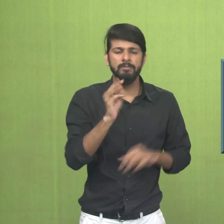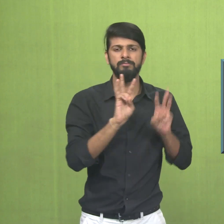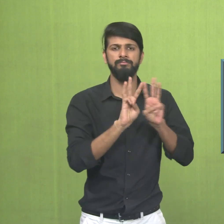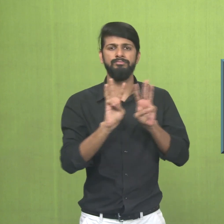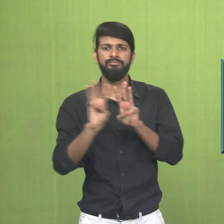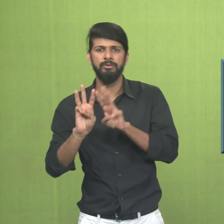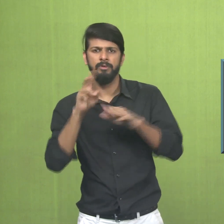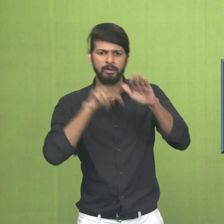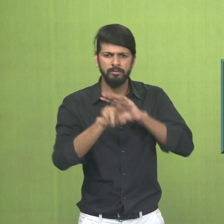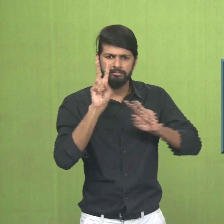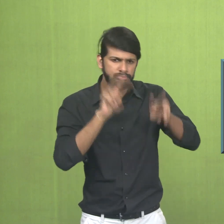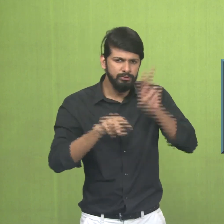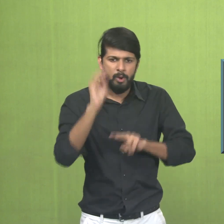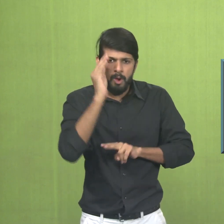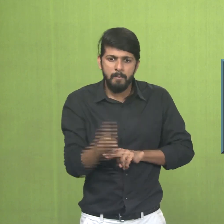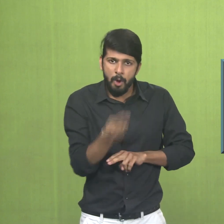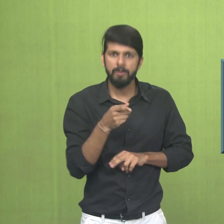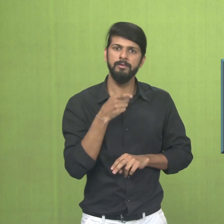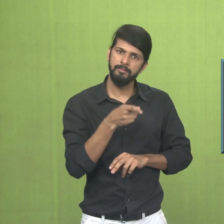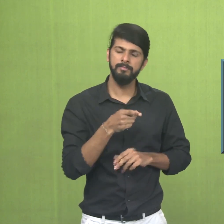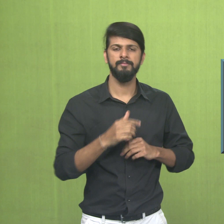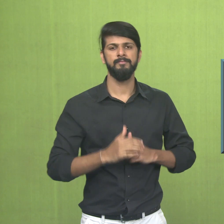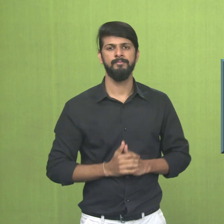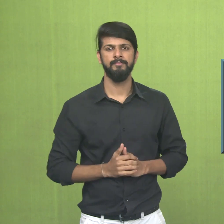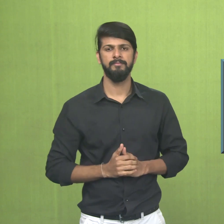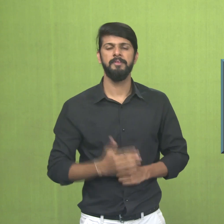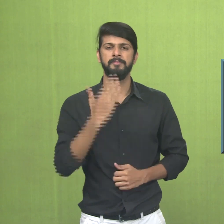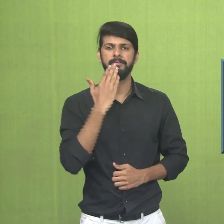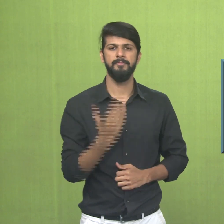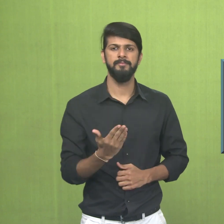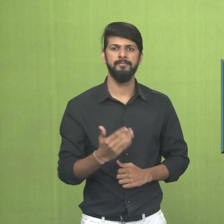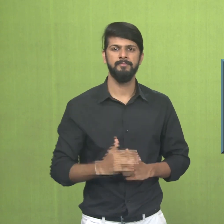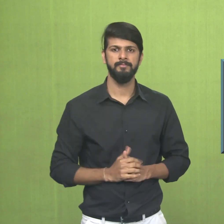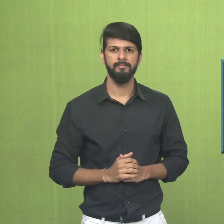also visit our website www.nios.ac.in. Thank you.